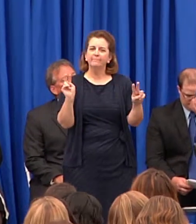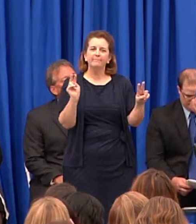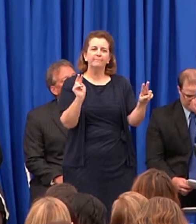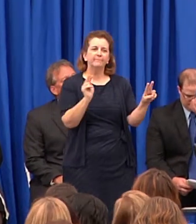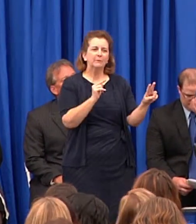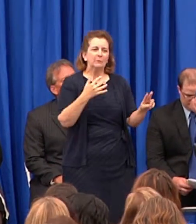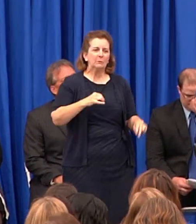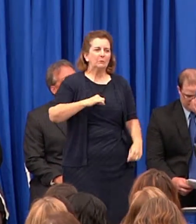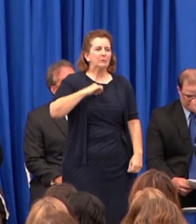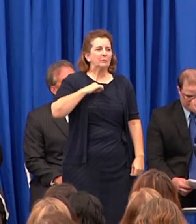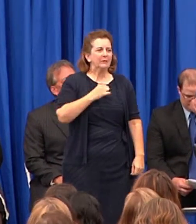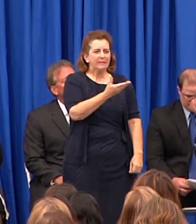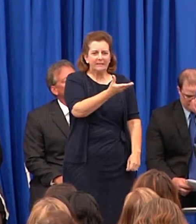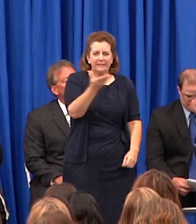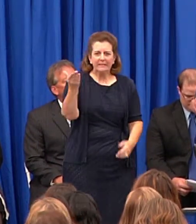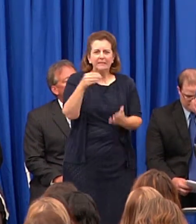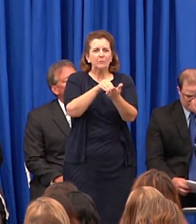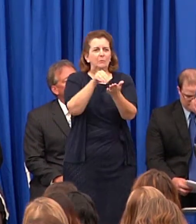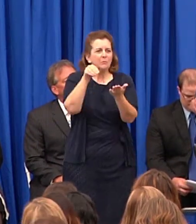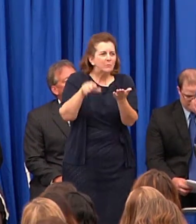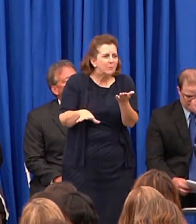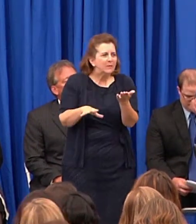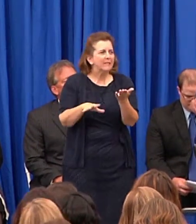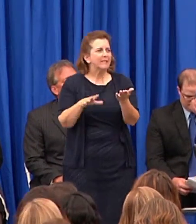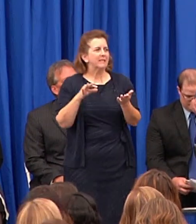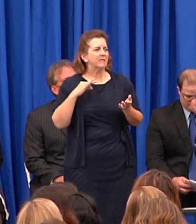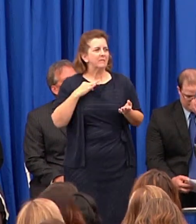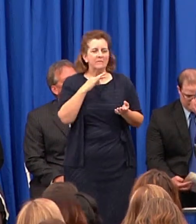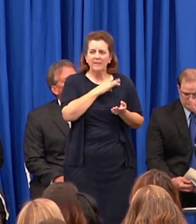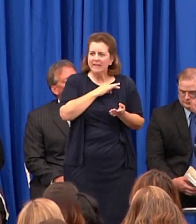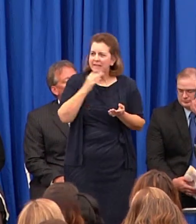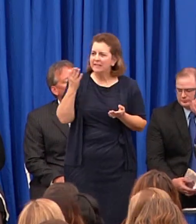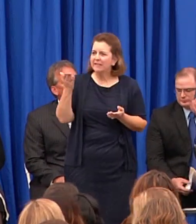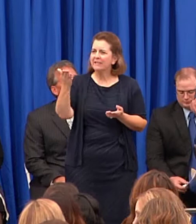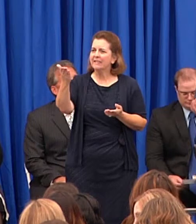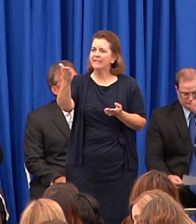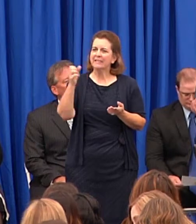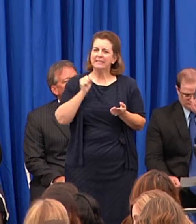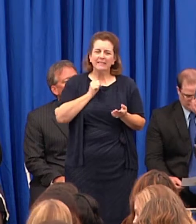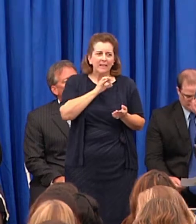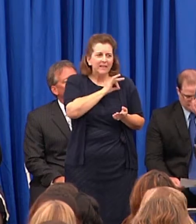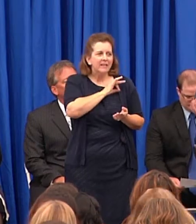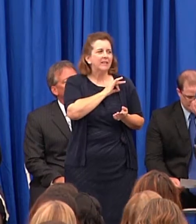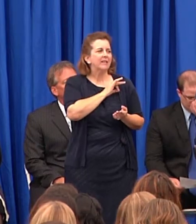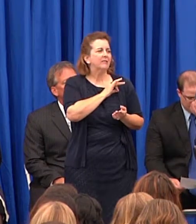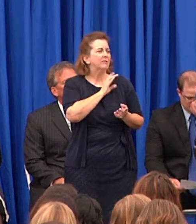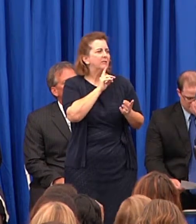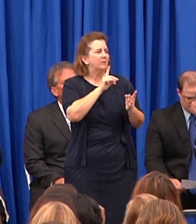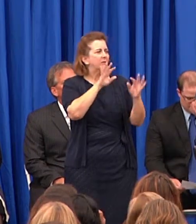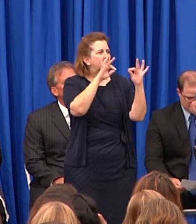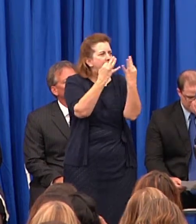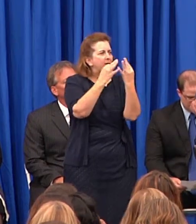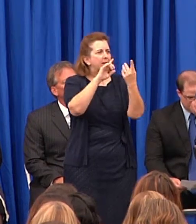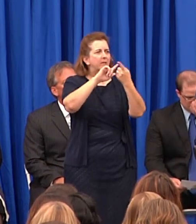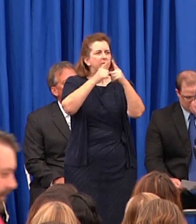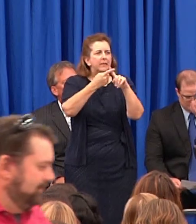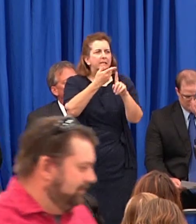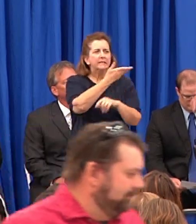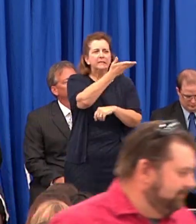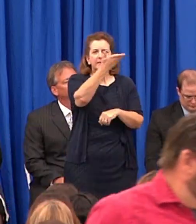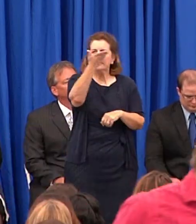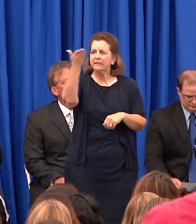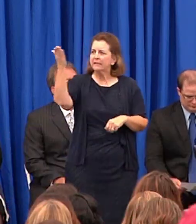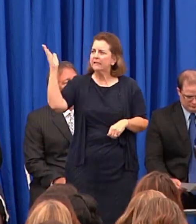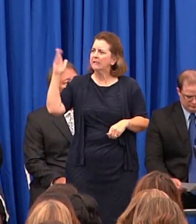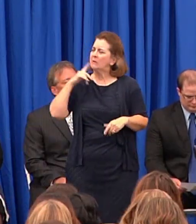in this room. Students, faculty, staff, so many family and friends, so